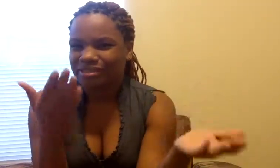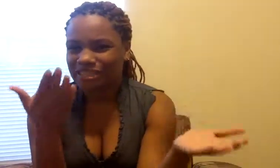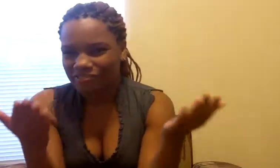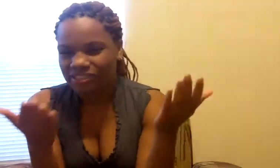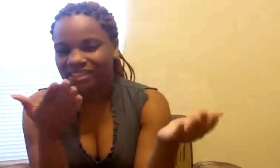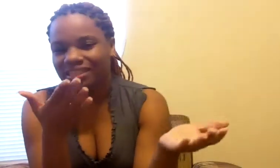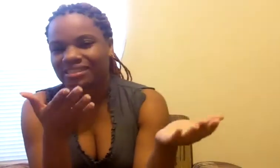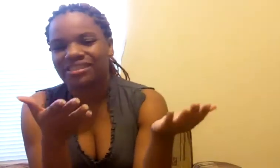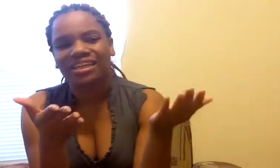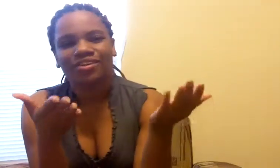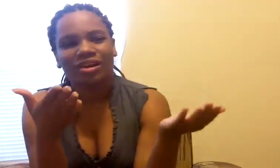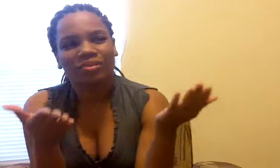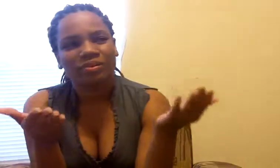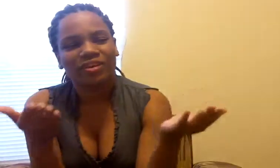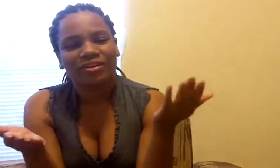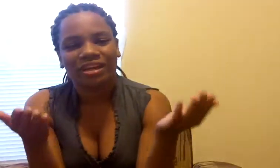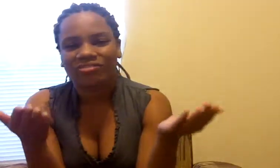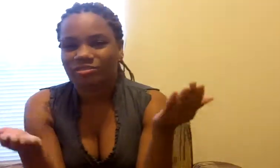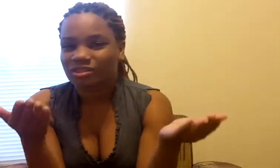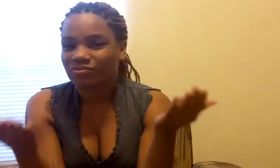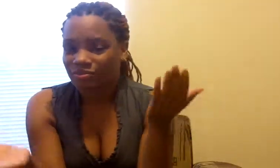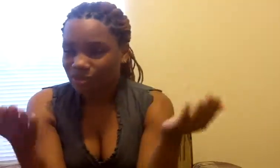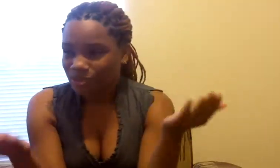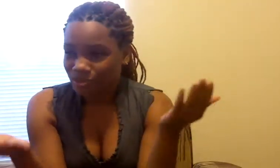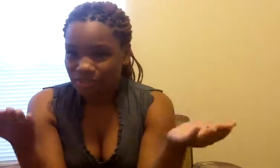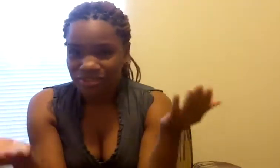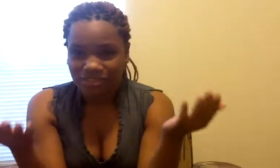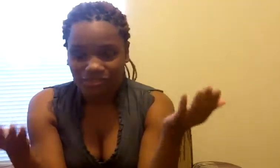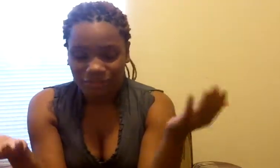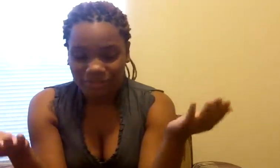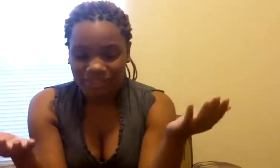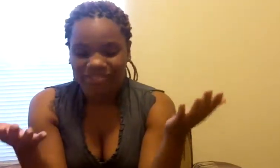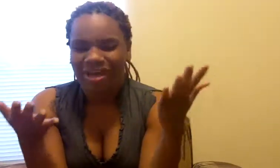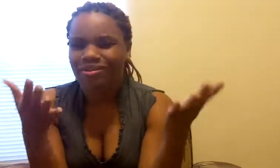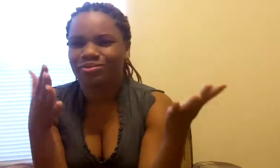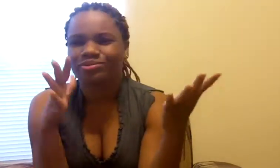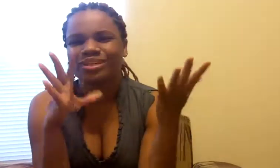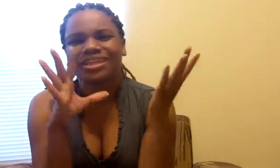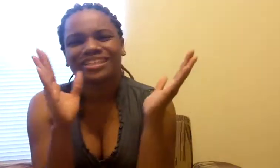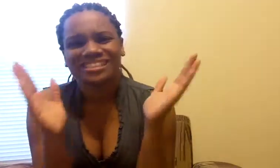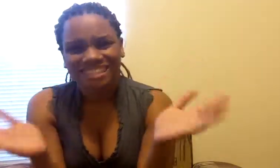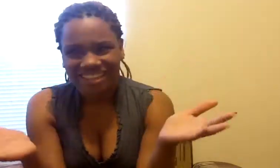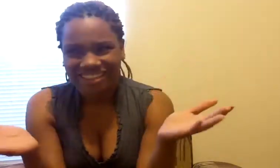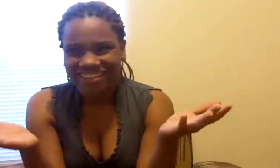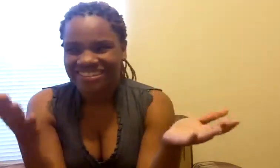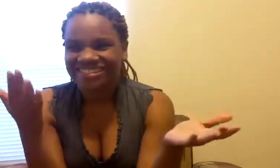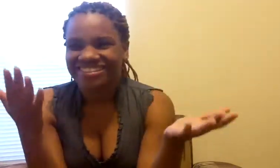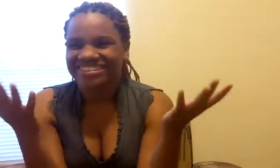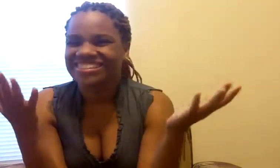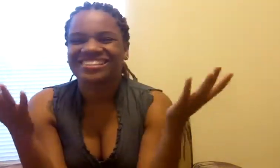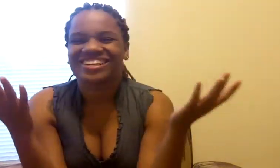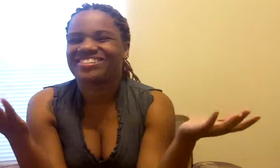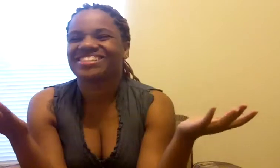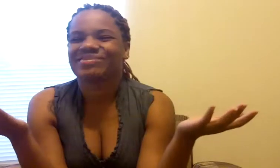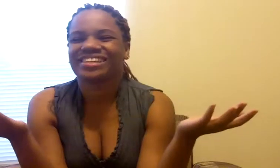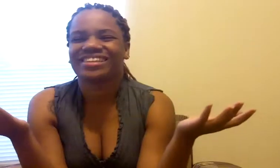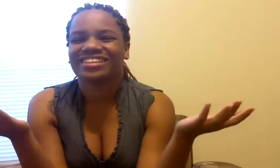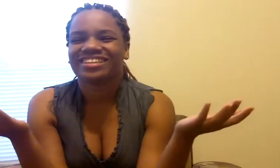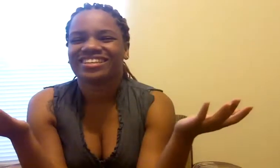a difference, and you have to be very careful with your words and your verbiage of how you say that. Like, it just irks me.